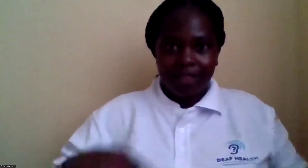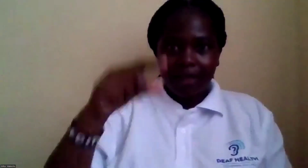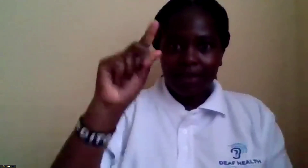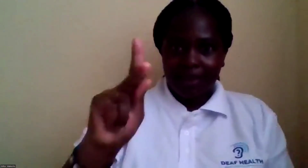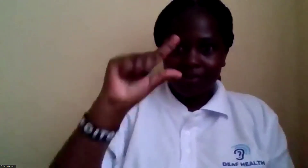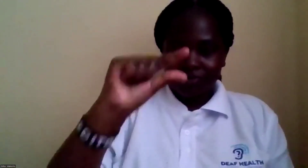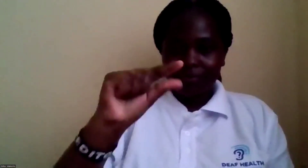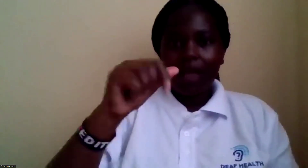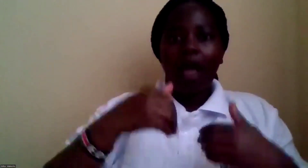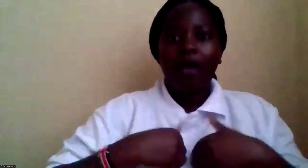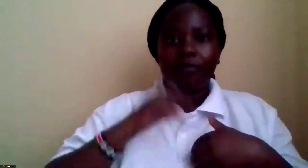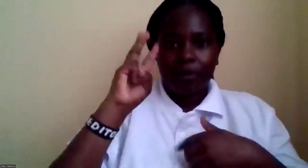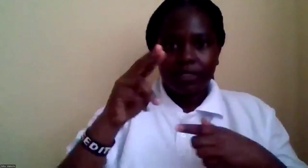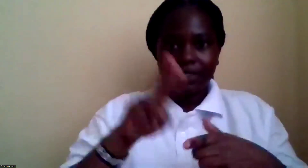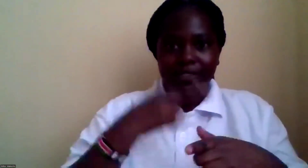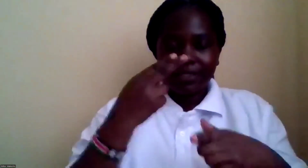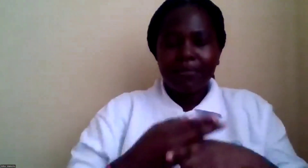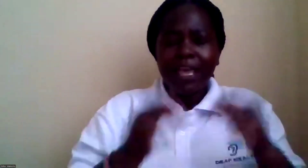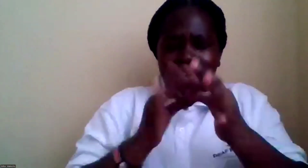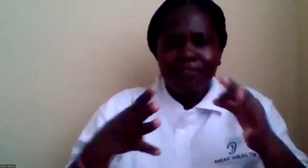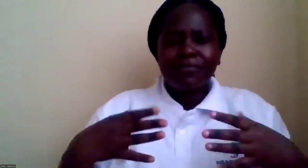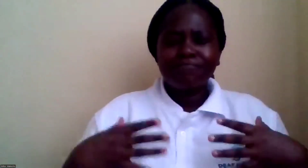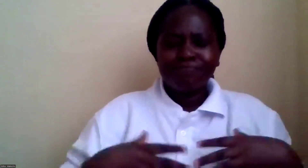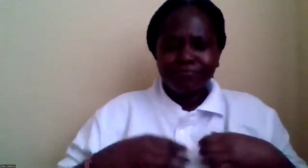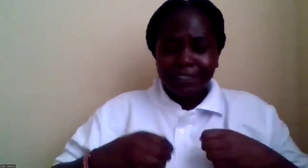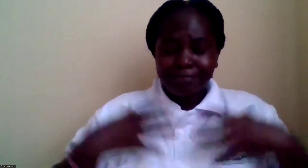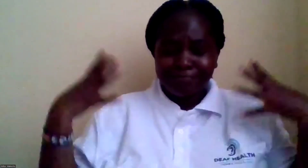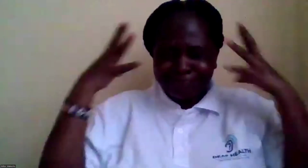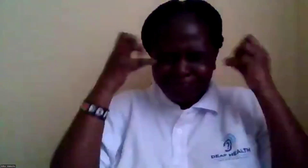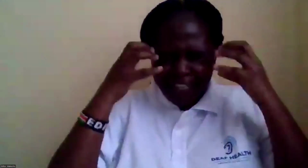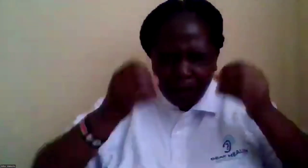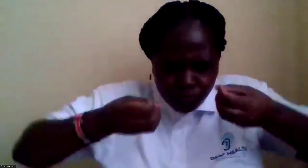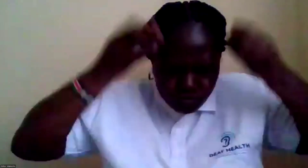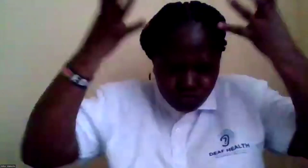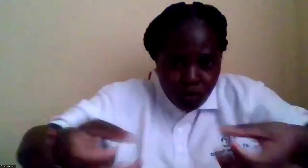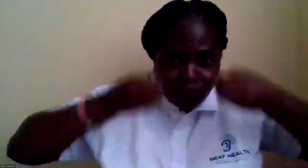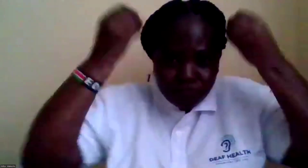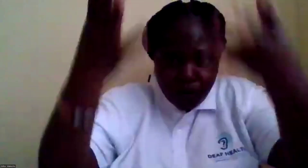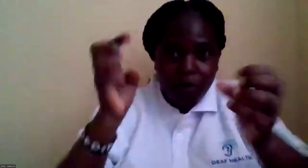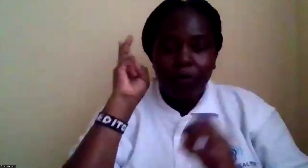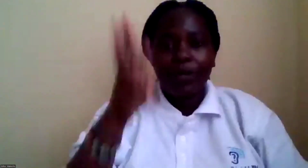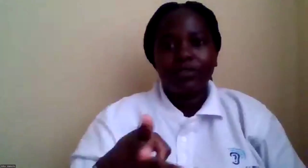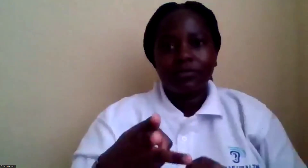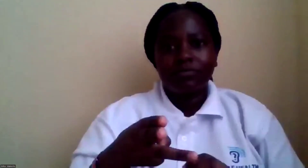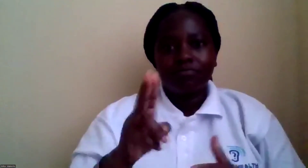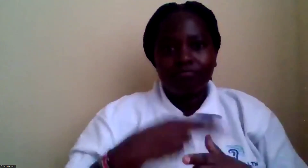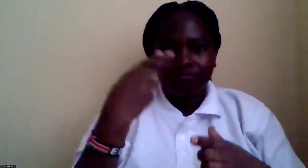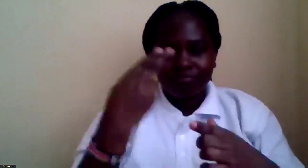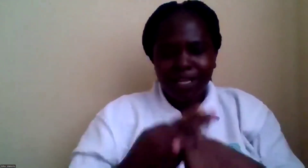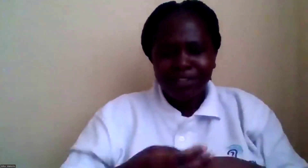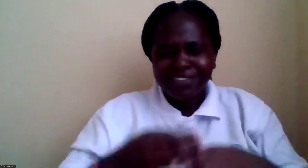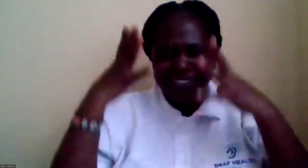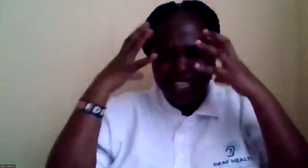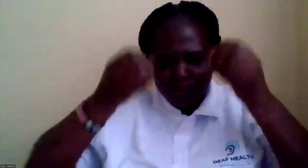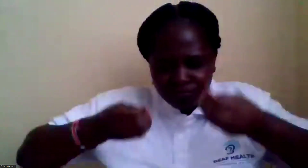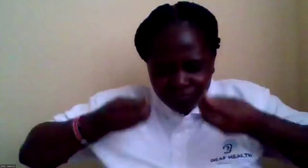good outlet for you even when you're feeling a bit overwhelmed, and you're able to release what we call